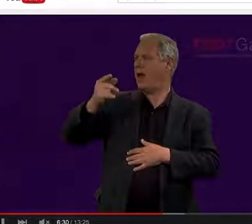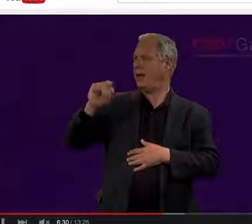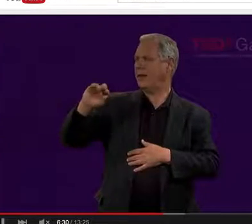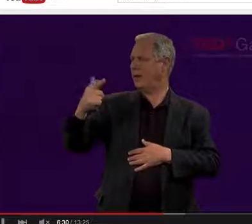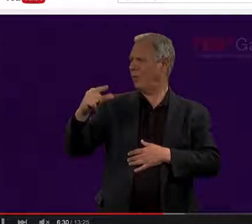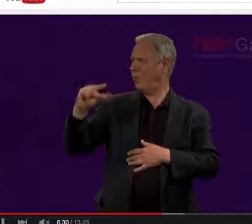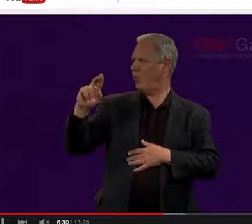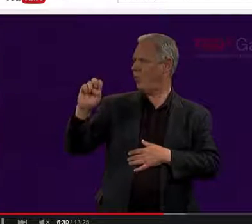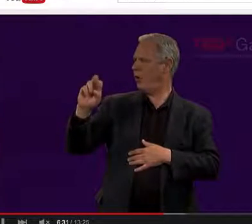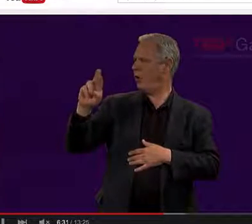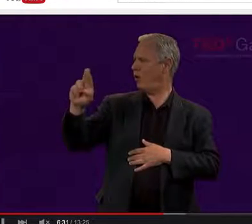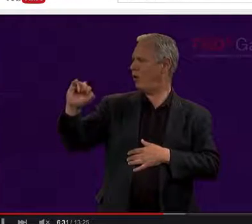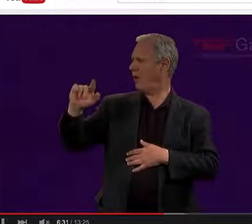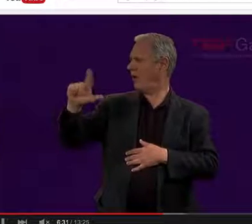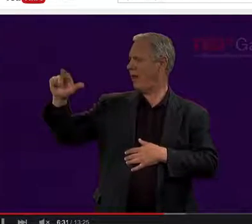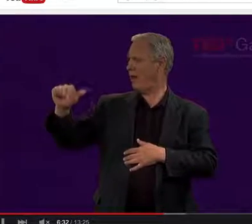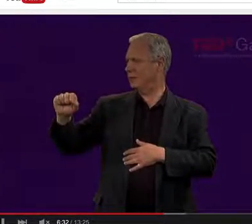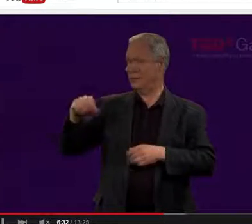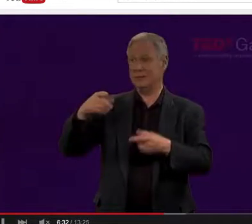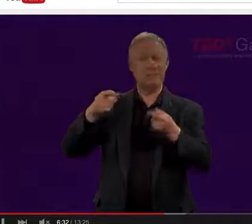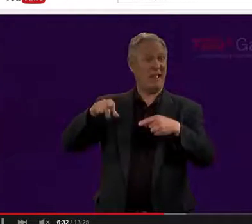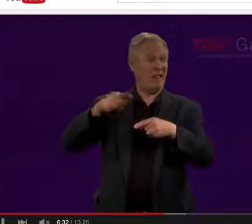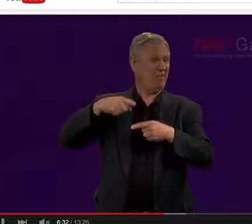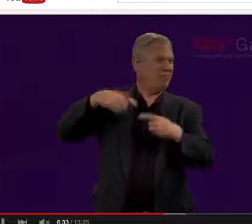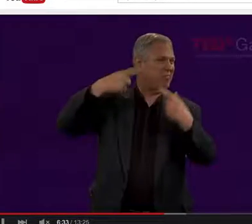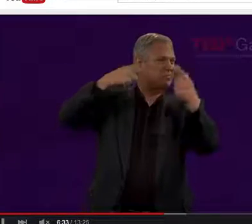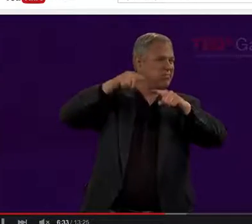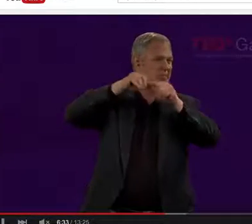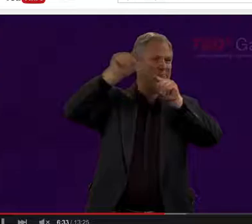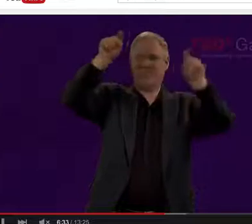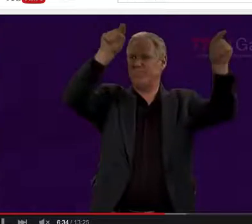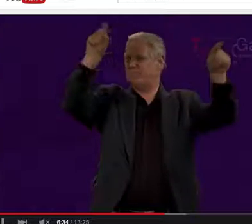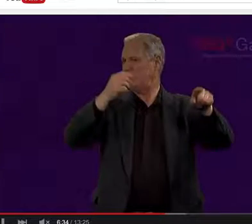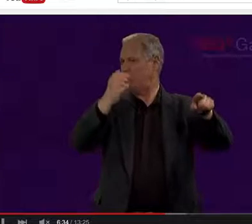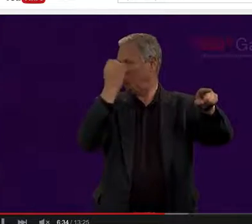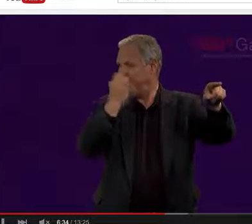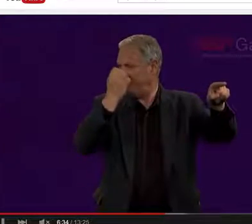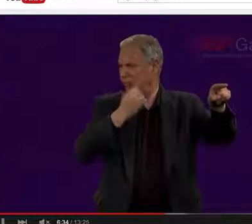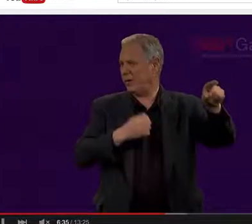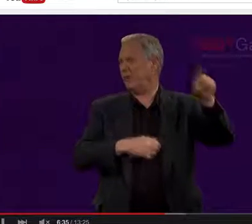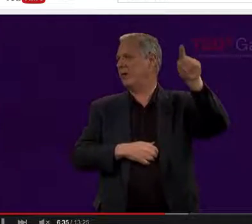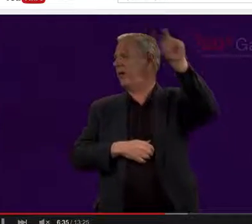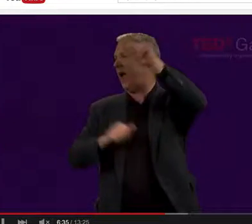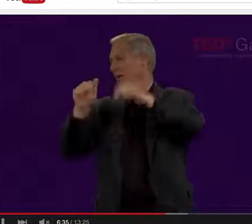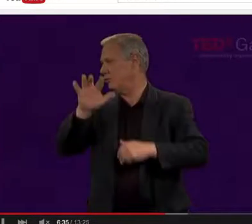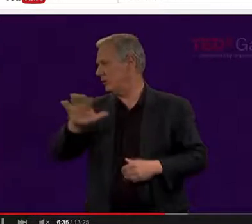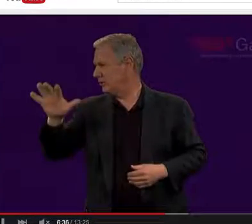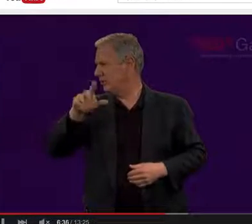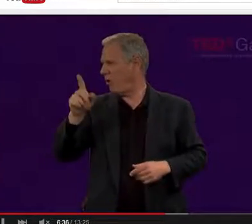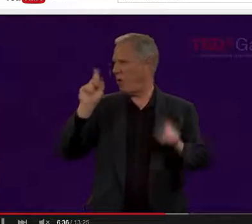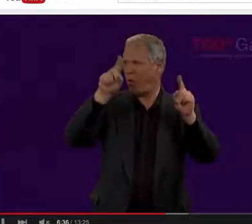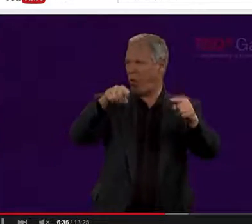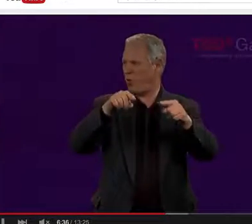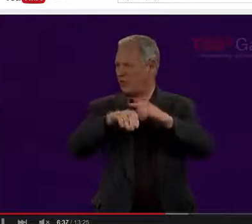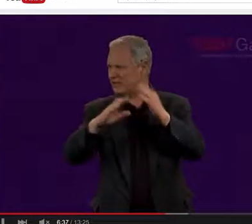inspiration from a group called the Guerrilla Lightings. They're from Europe all over the place.